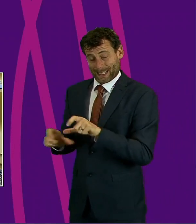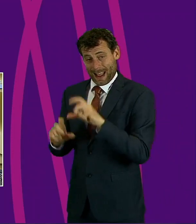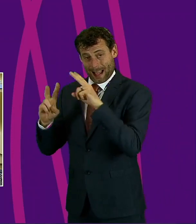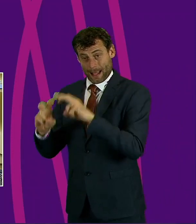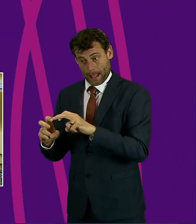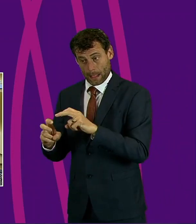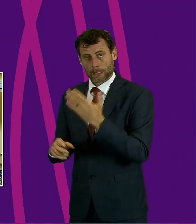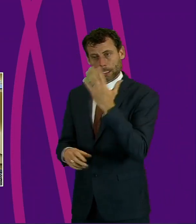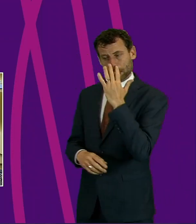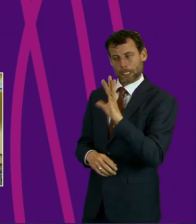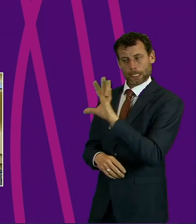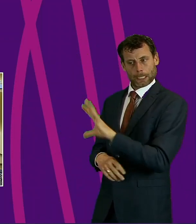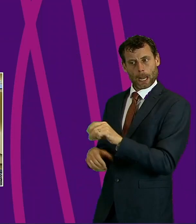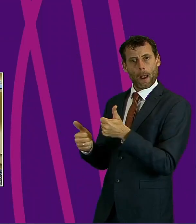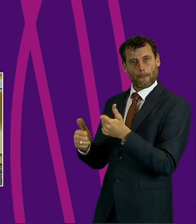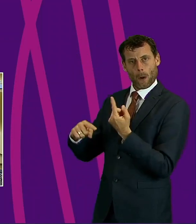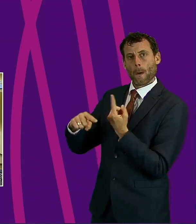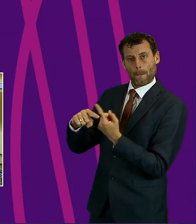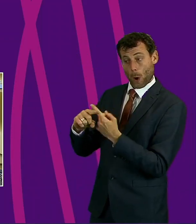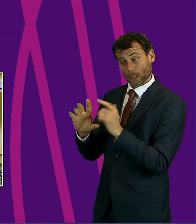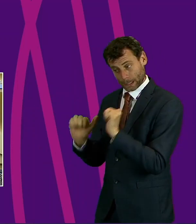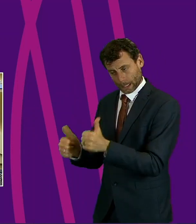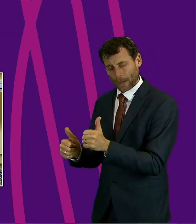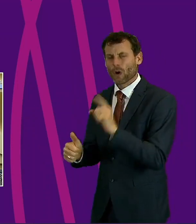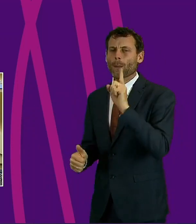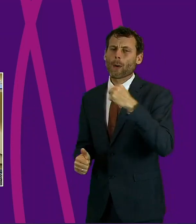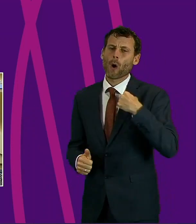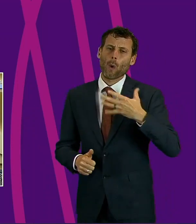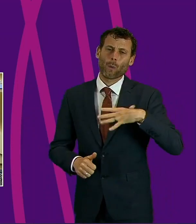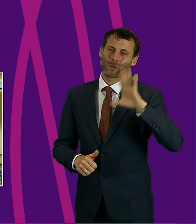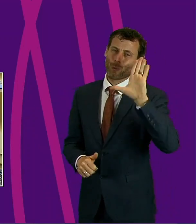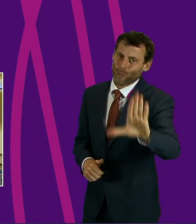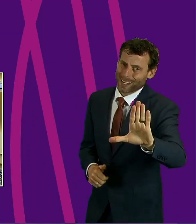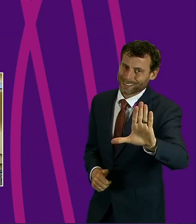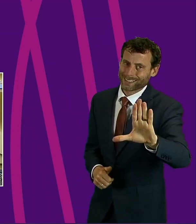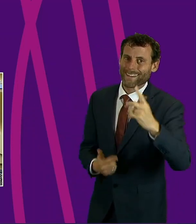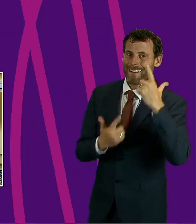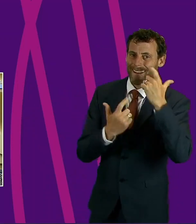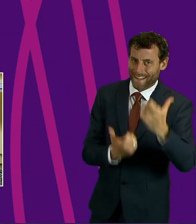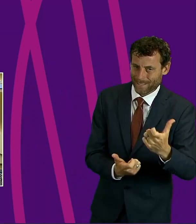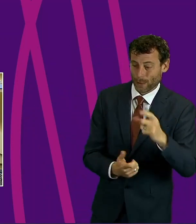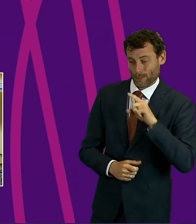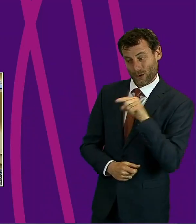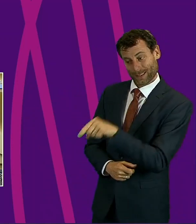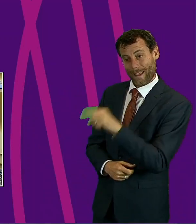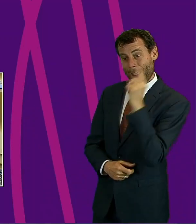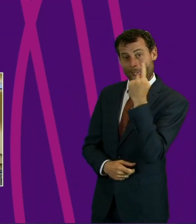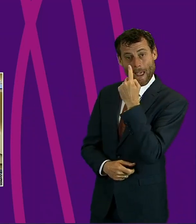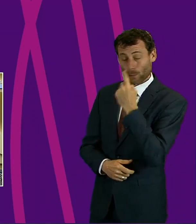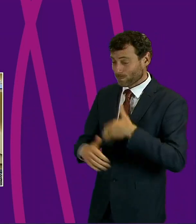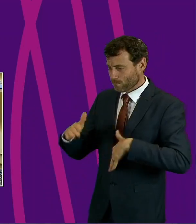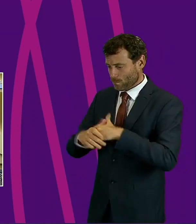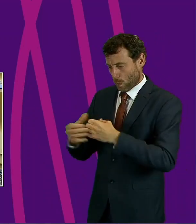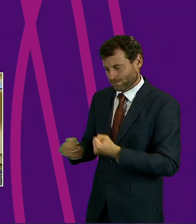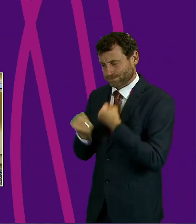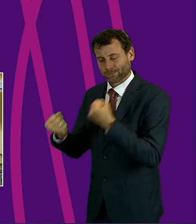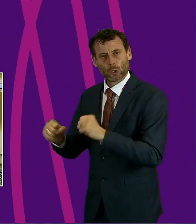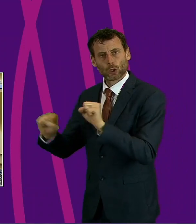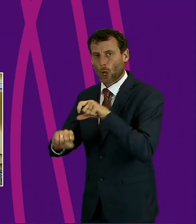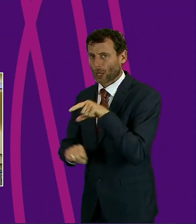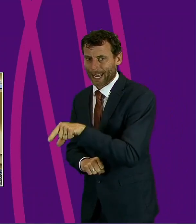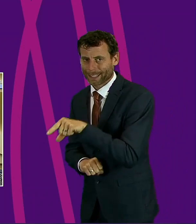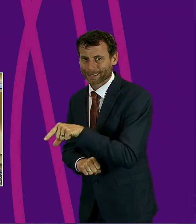to inject a note of caution here. The evidence has not yet developed sufficiently to tell us